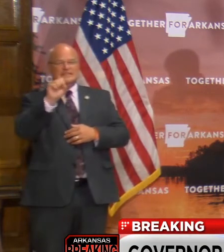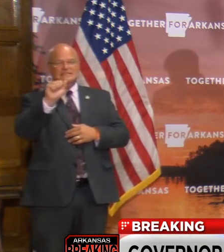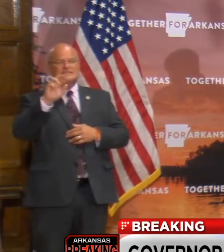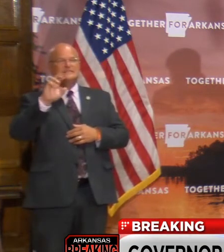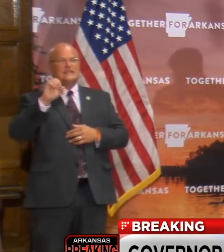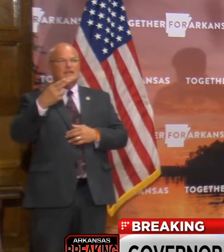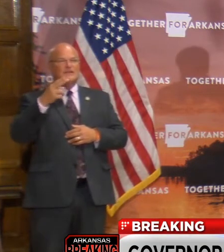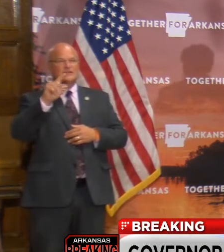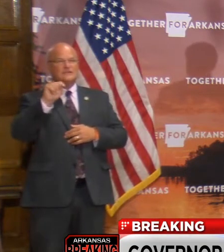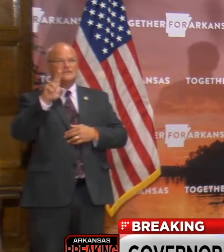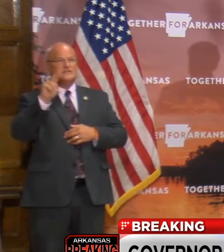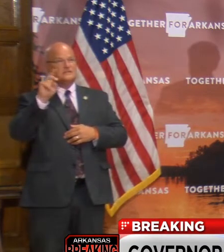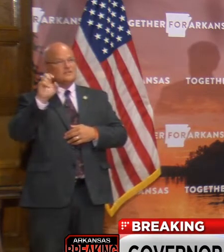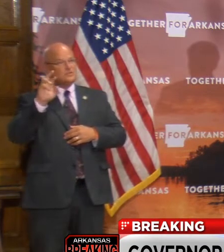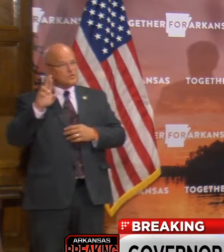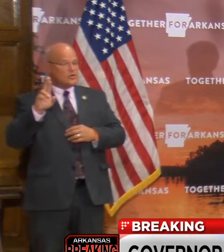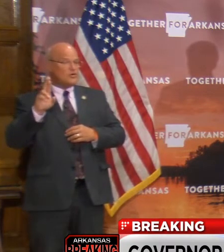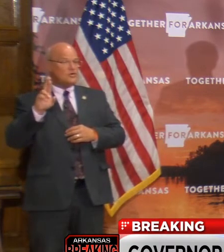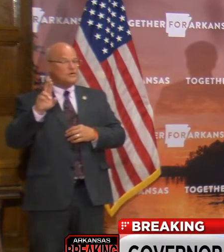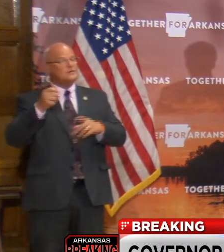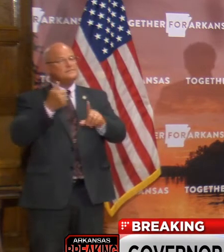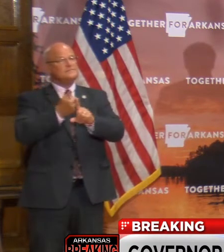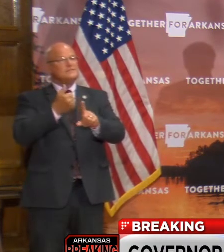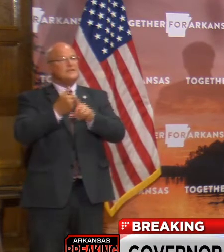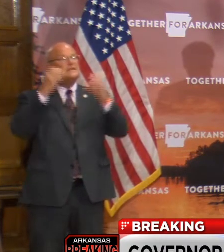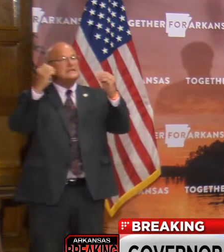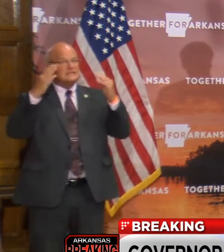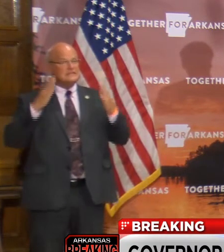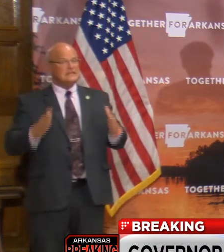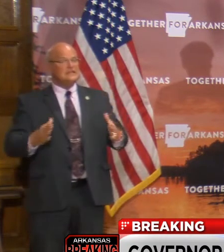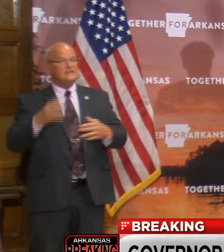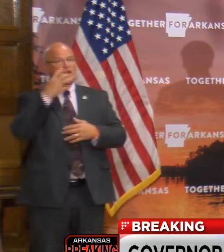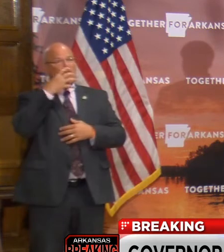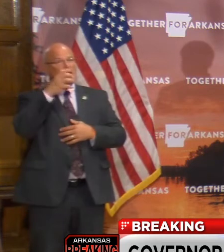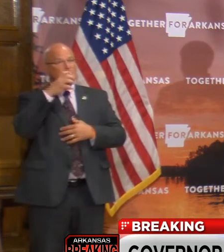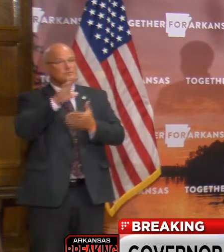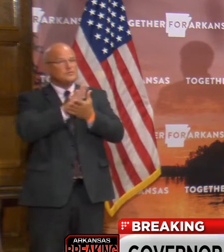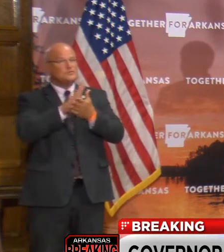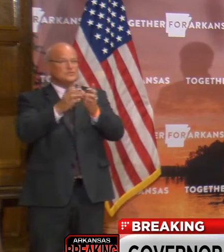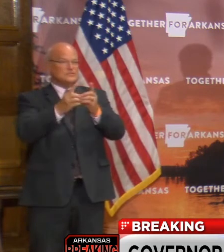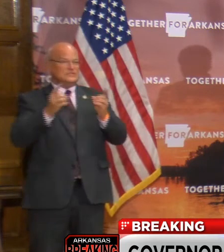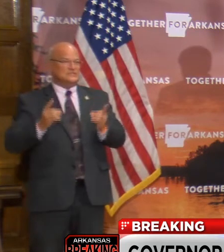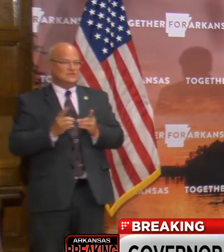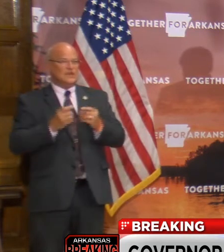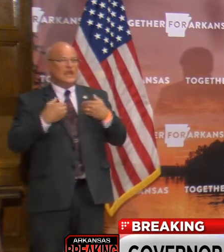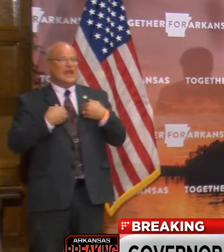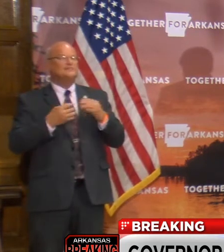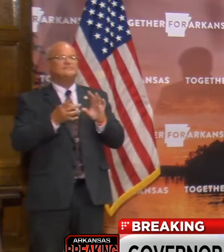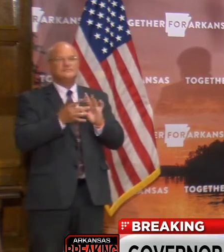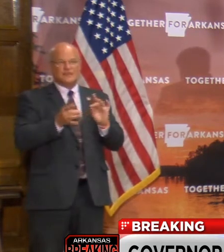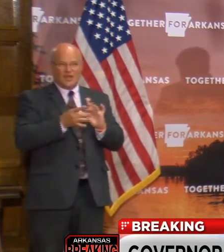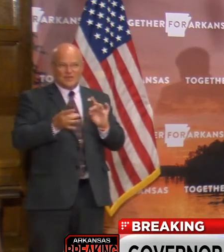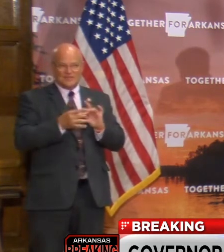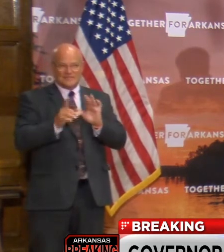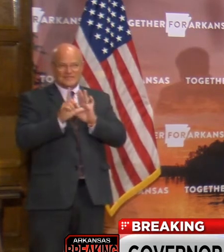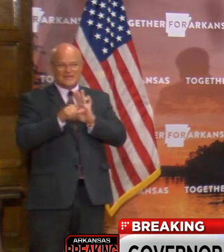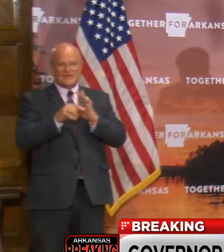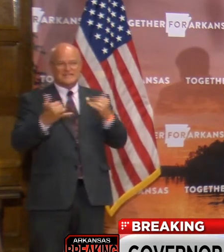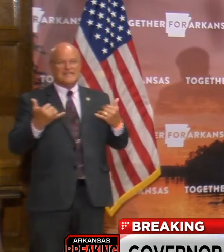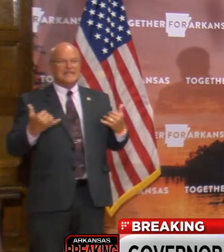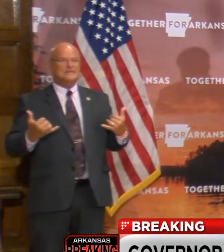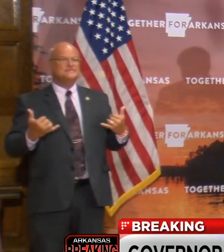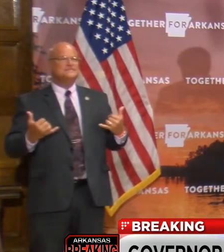Turner, who is the a teacher at the Hot Springs School District that will have some comments a little bit later